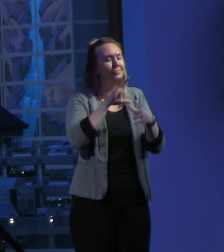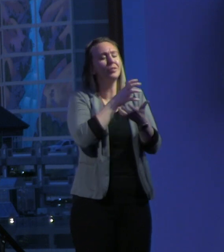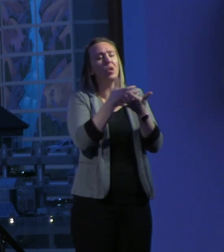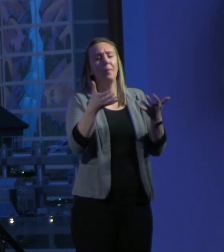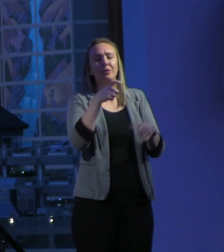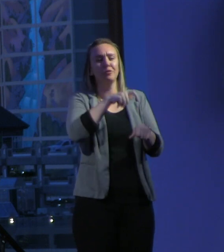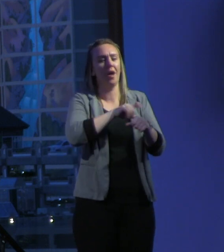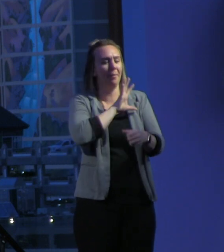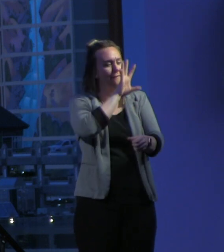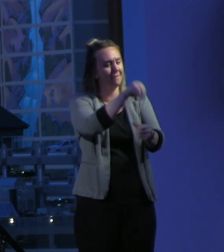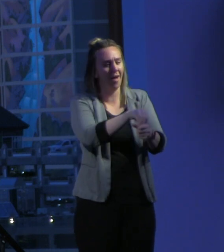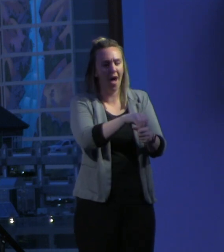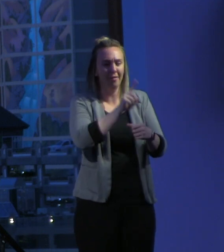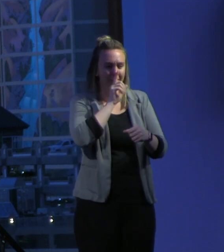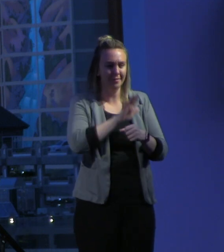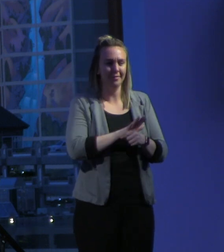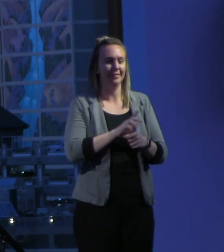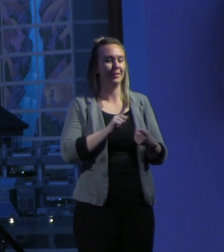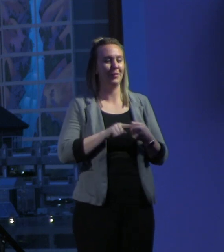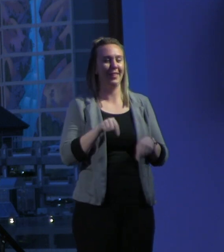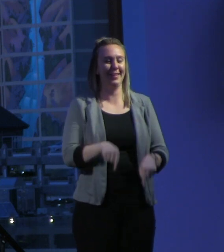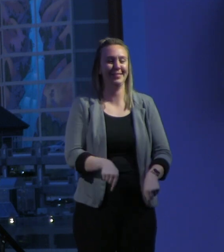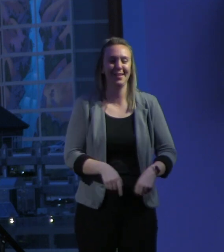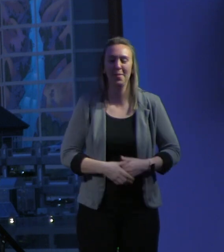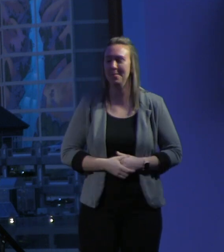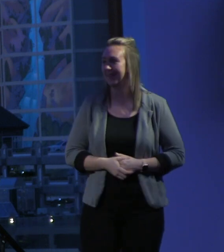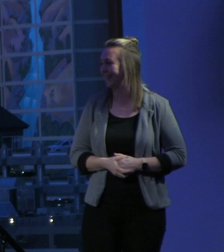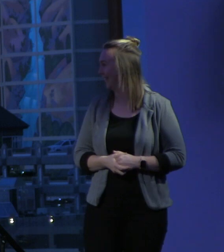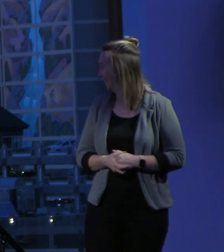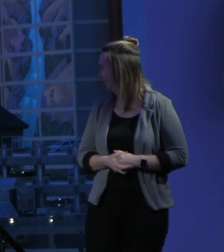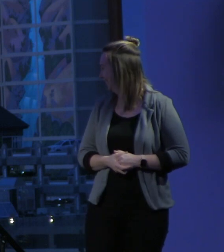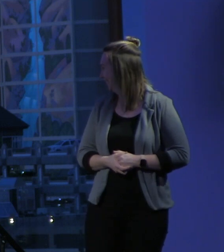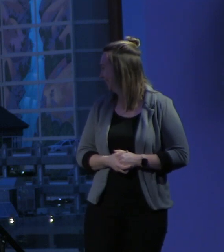I have to say something else. So thanks for the extra 2 minutes.